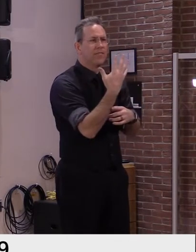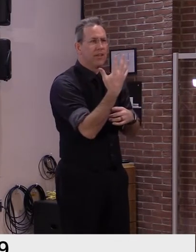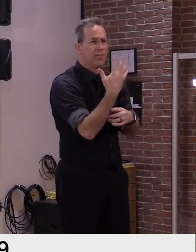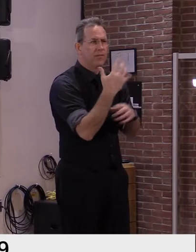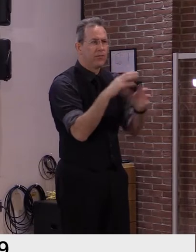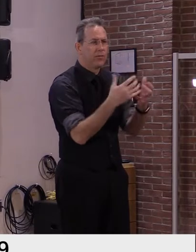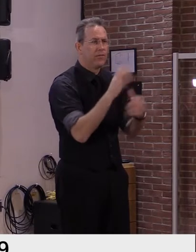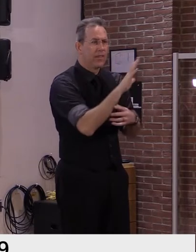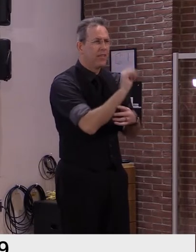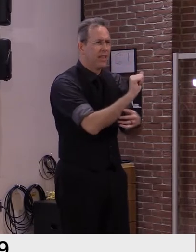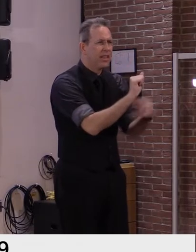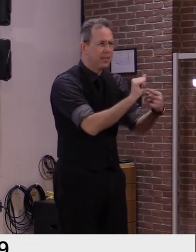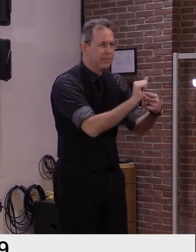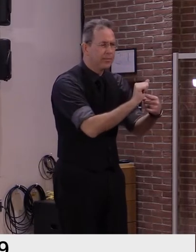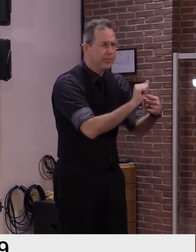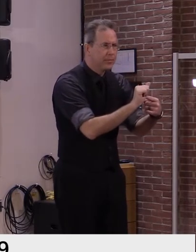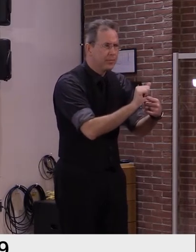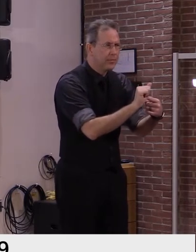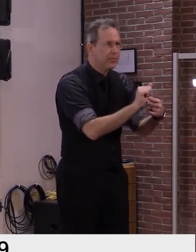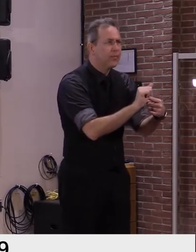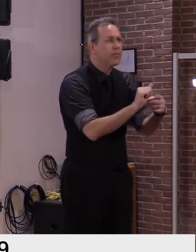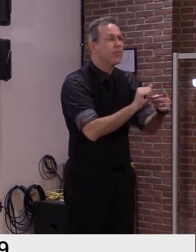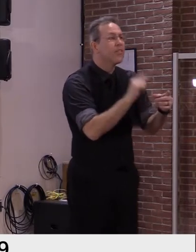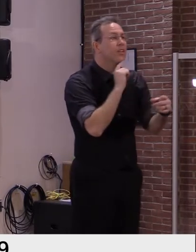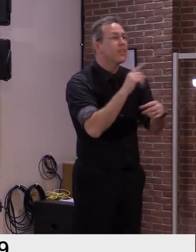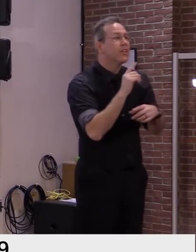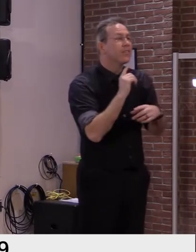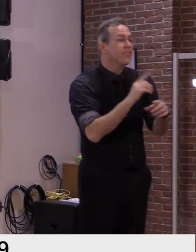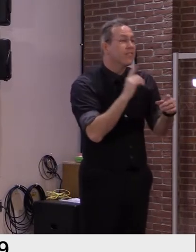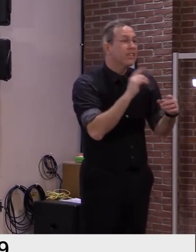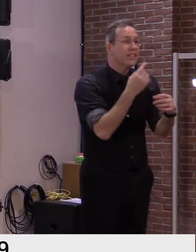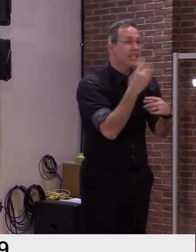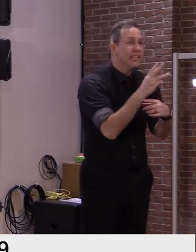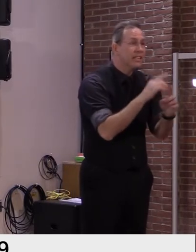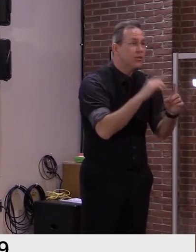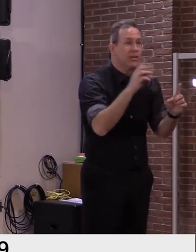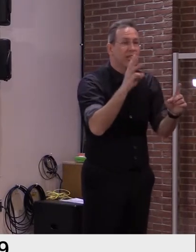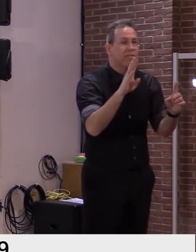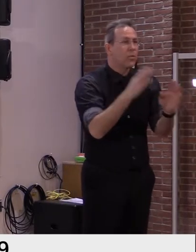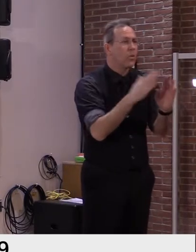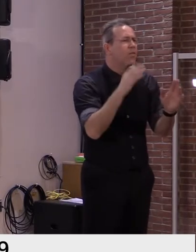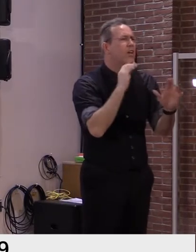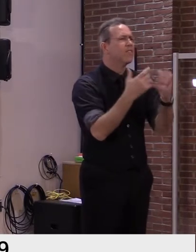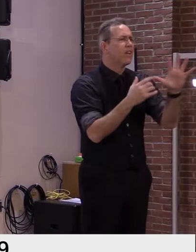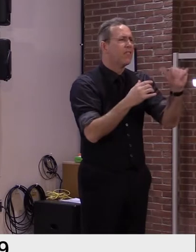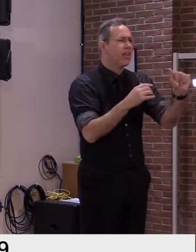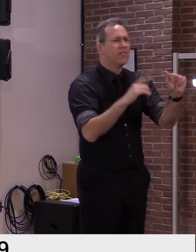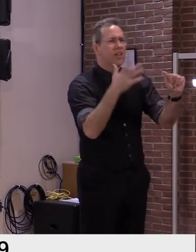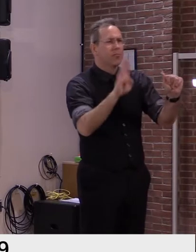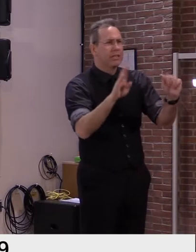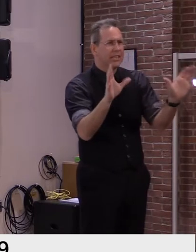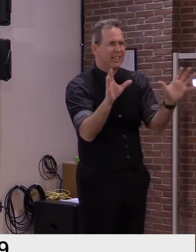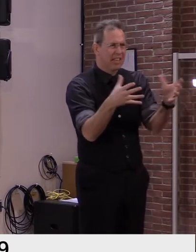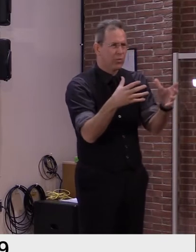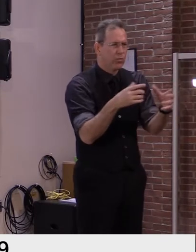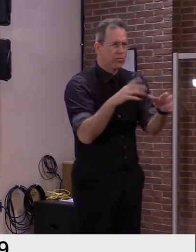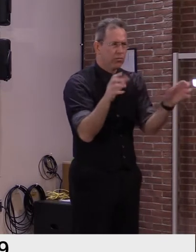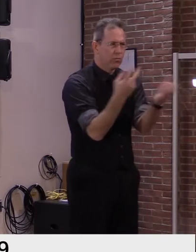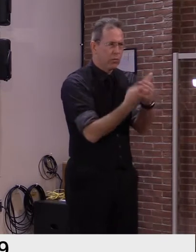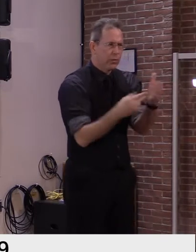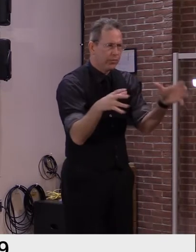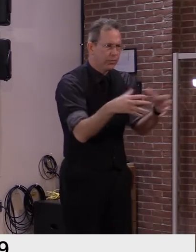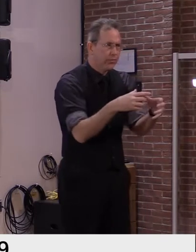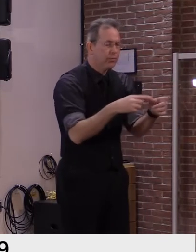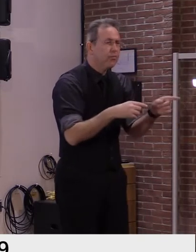to 64 with high-risk conditions. As you'll remember, we've had this phase planned from